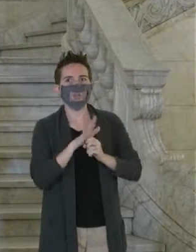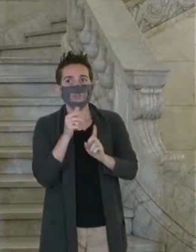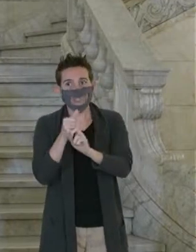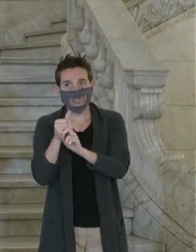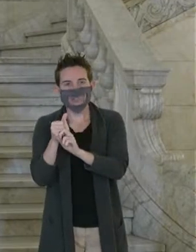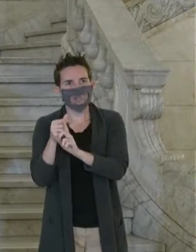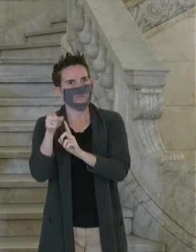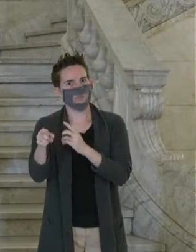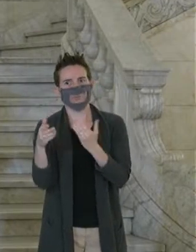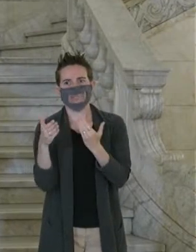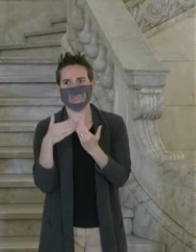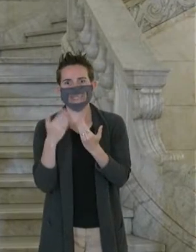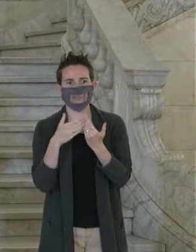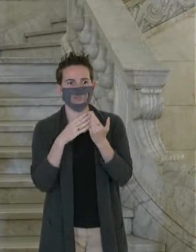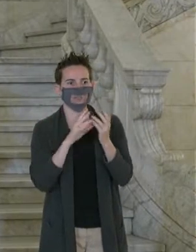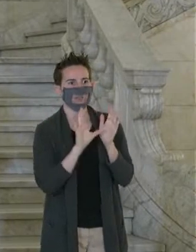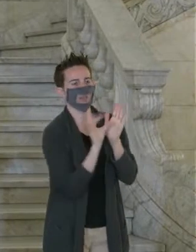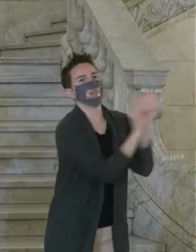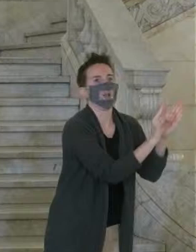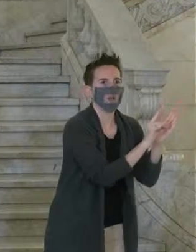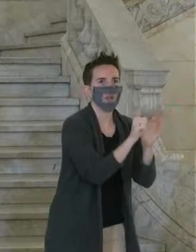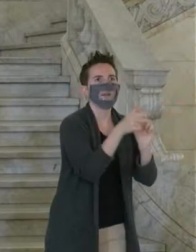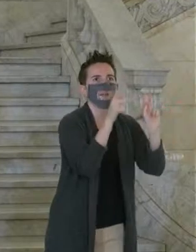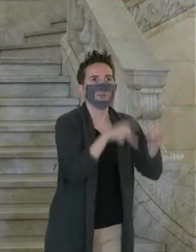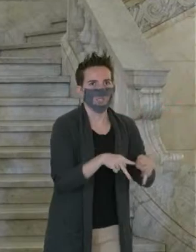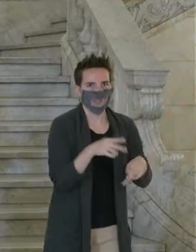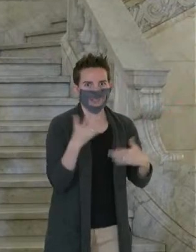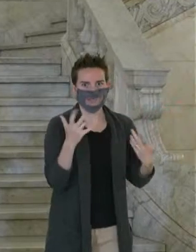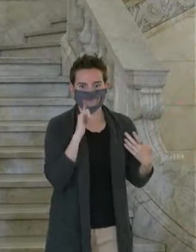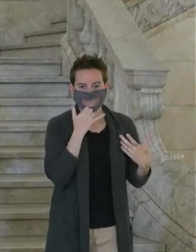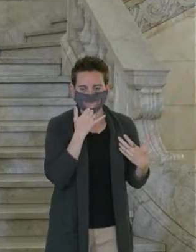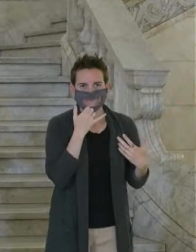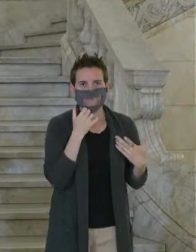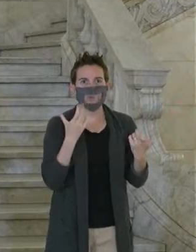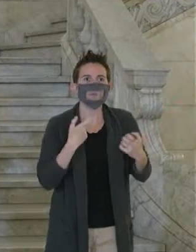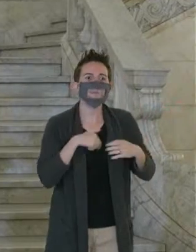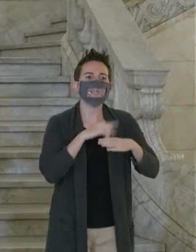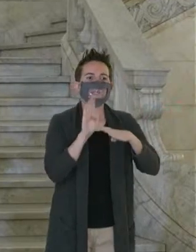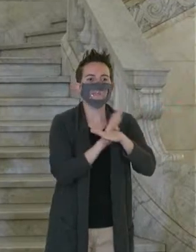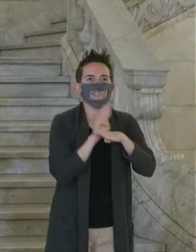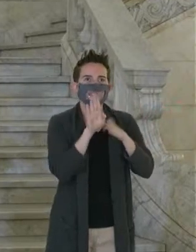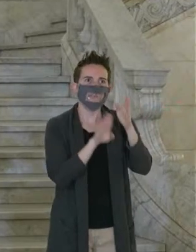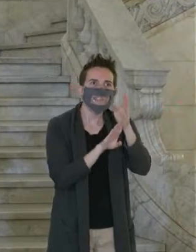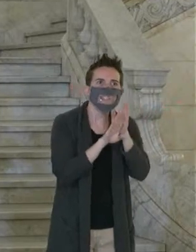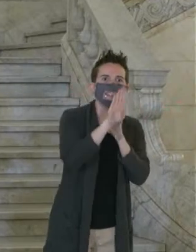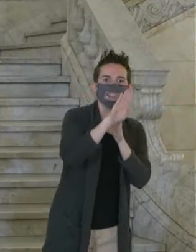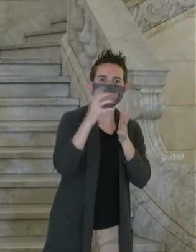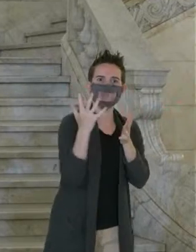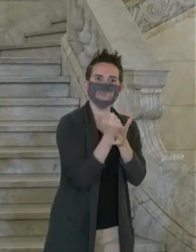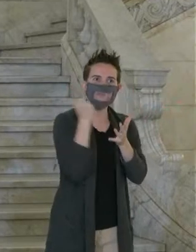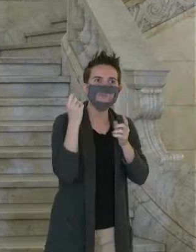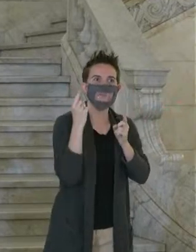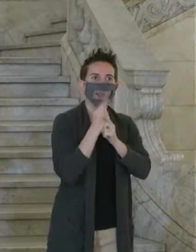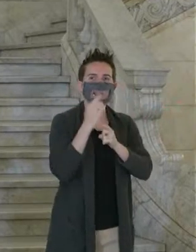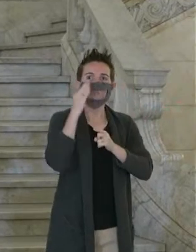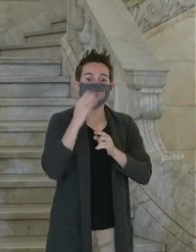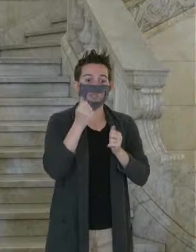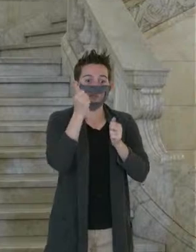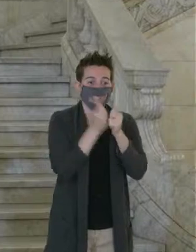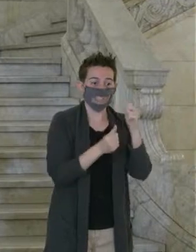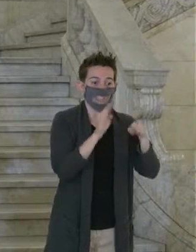can certainly expose someone else to COVID. We want our businesses to be successful, and we know that each business is